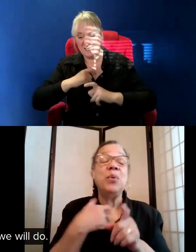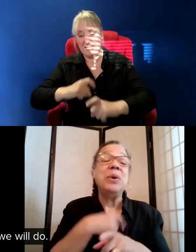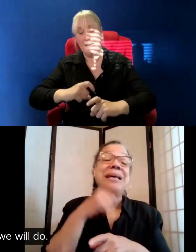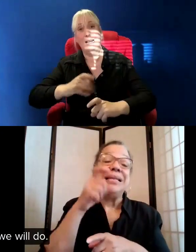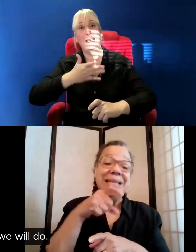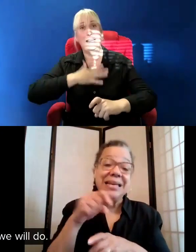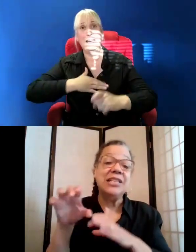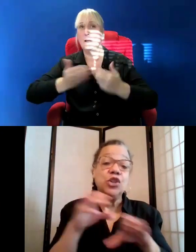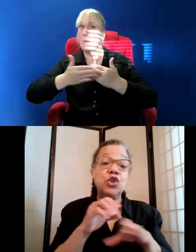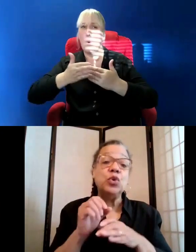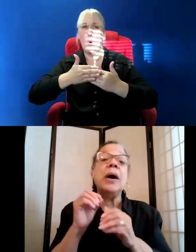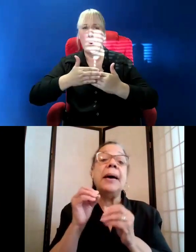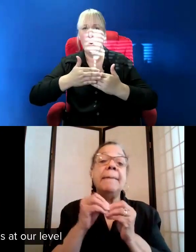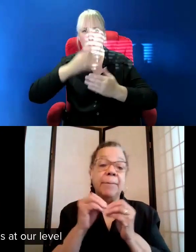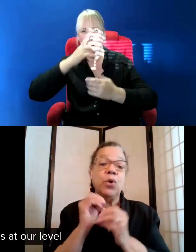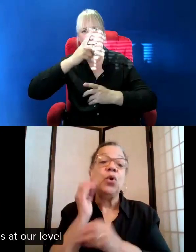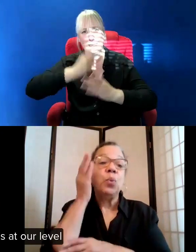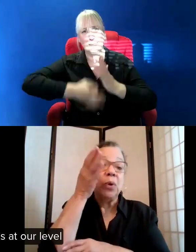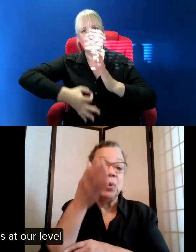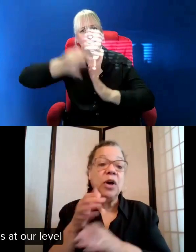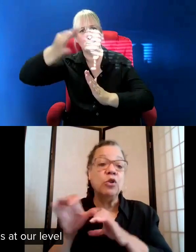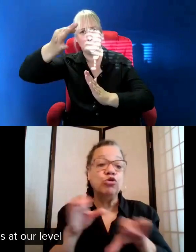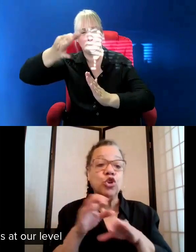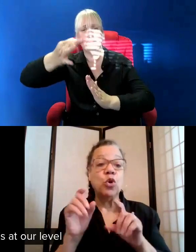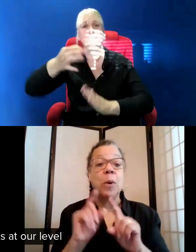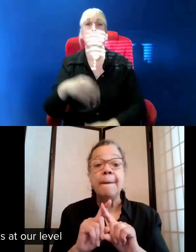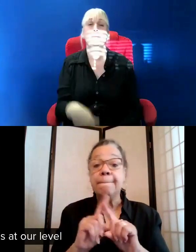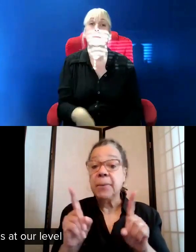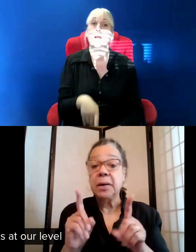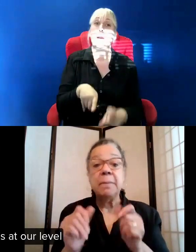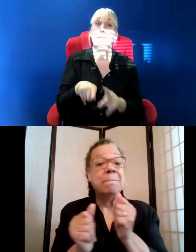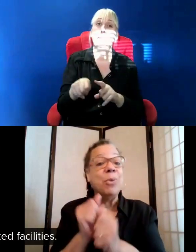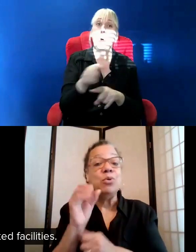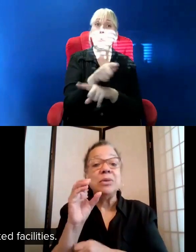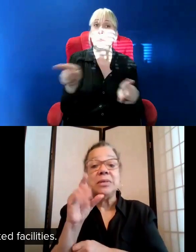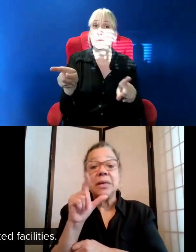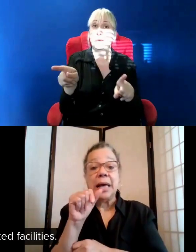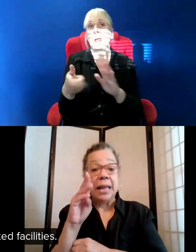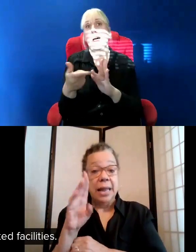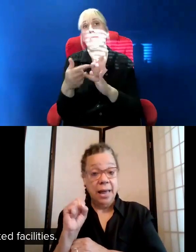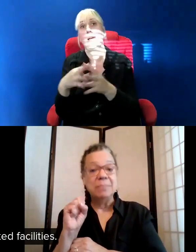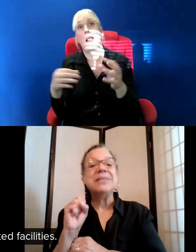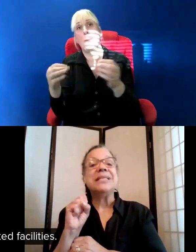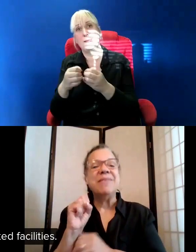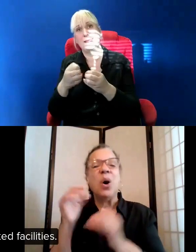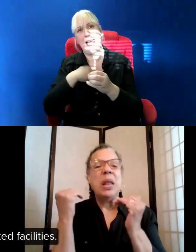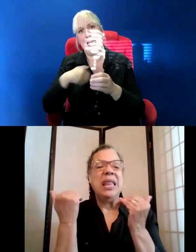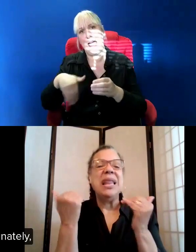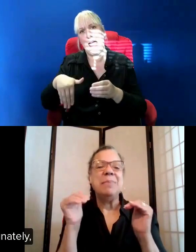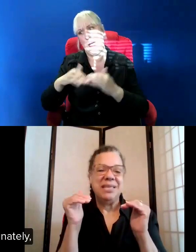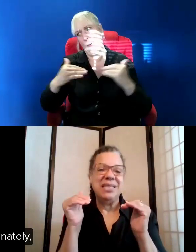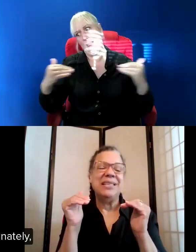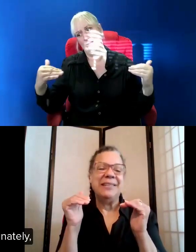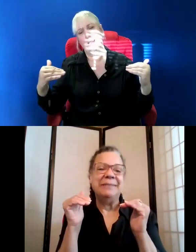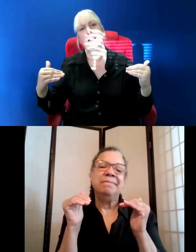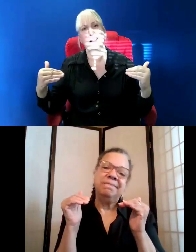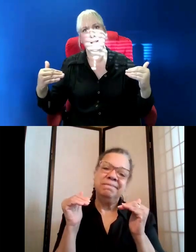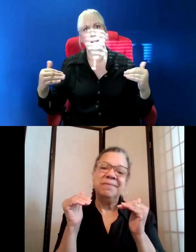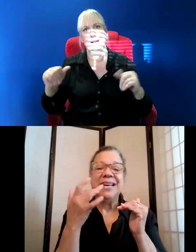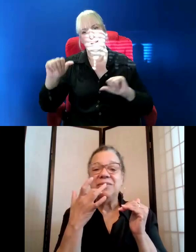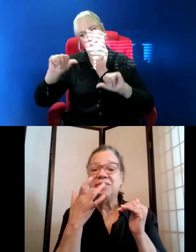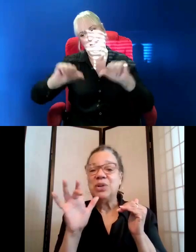that we will do. But most clubs at our level are very, very limited facilities,